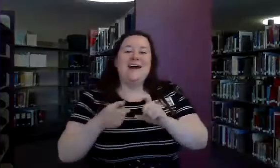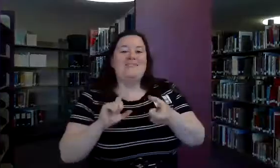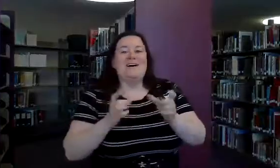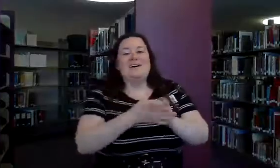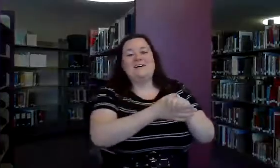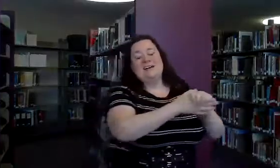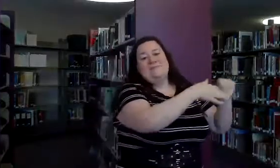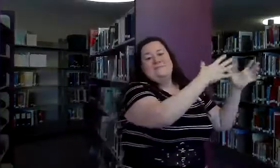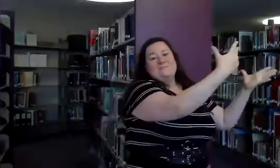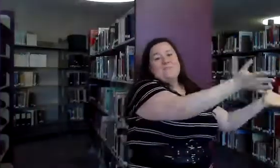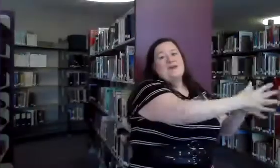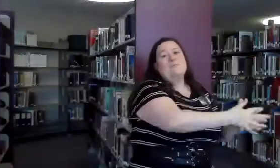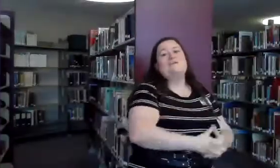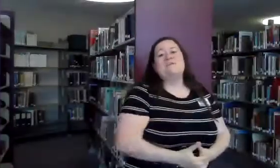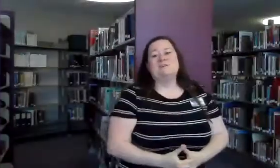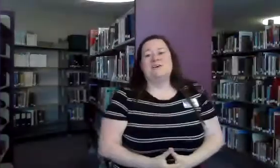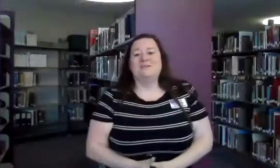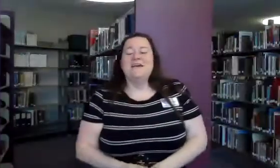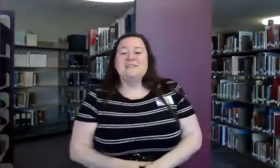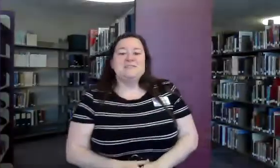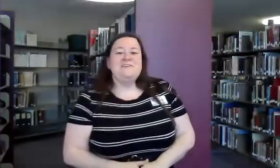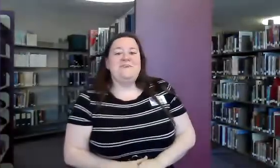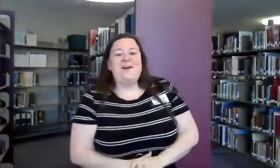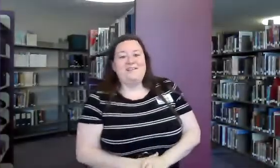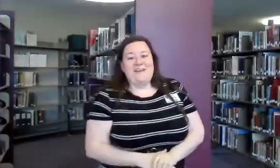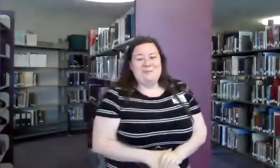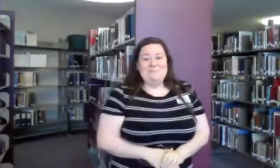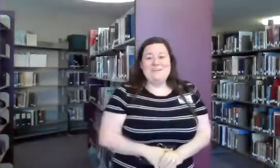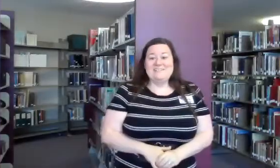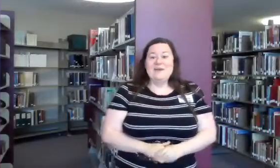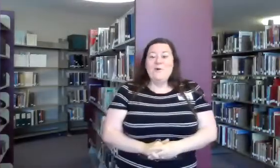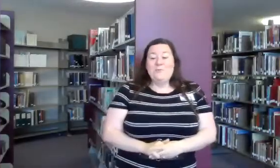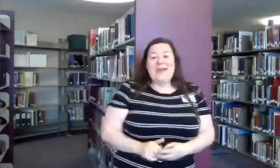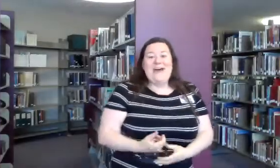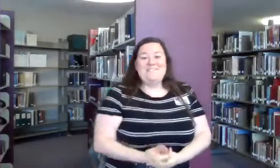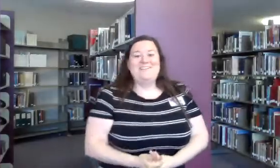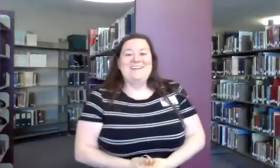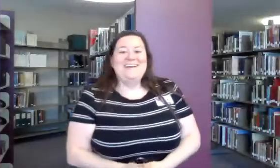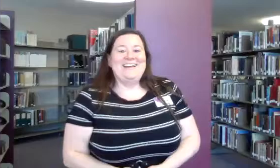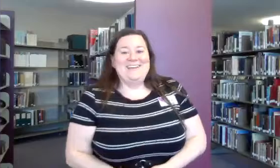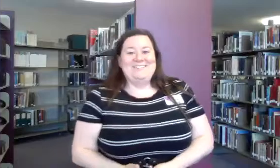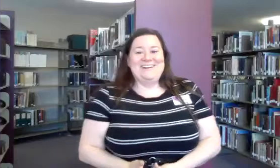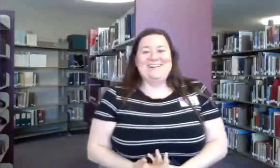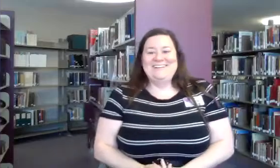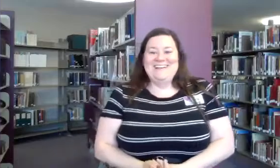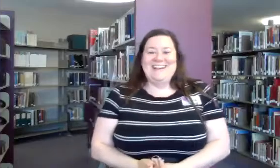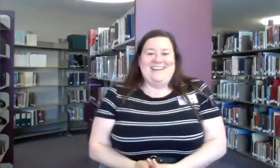of one of their songs just to fit our library because we have an elevator and it